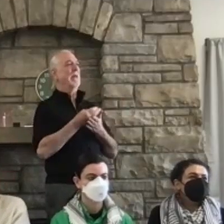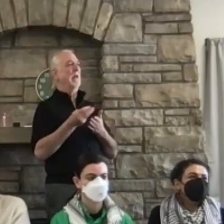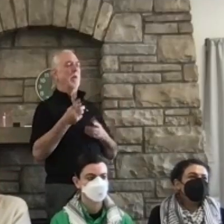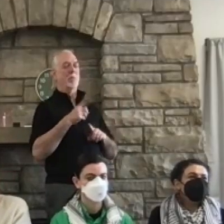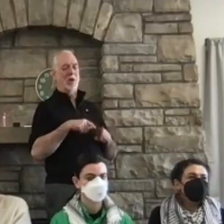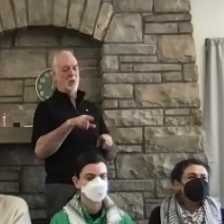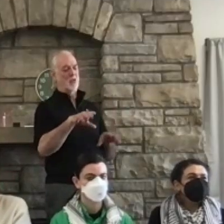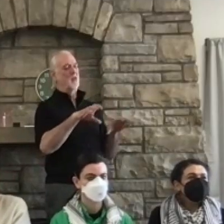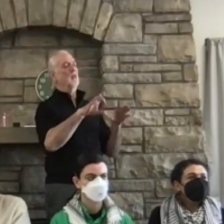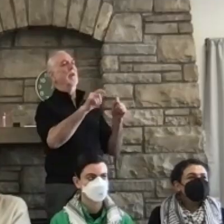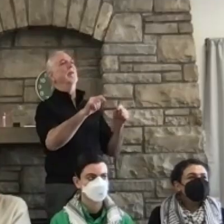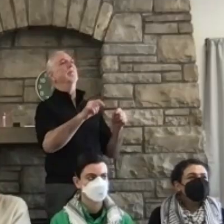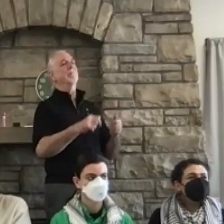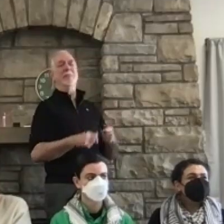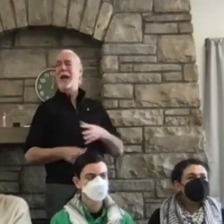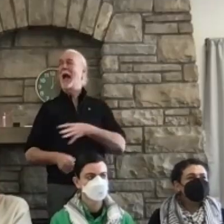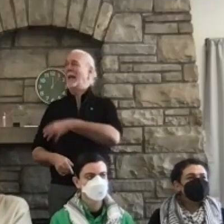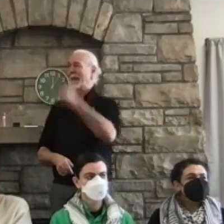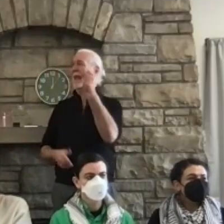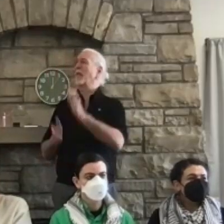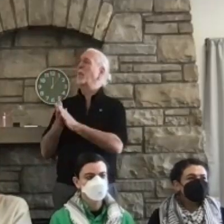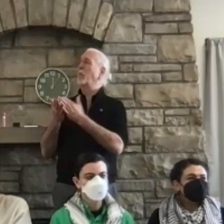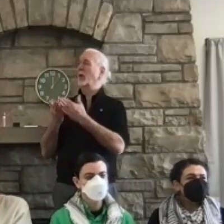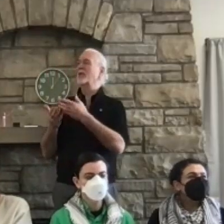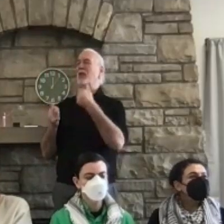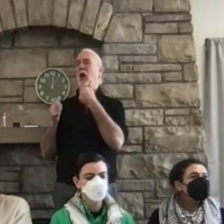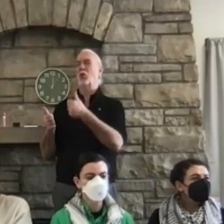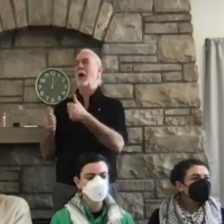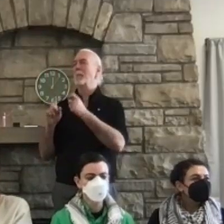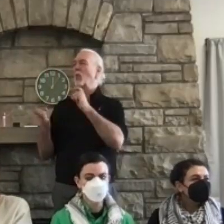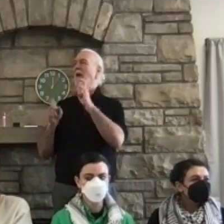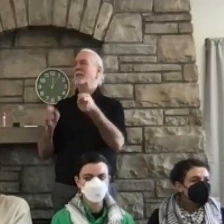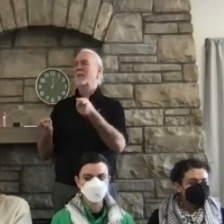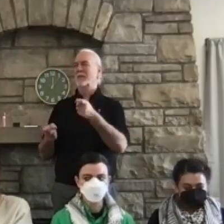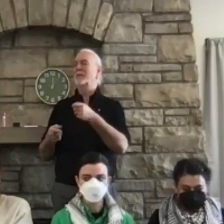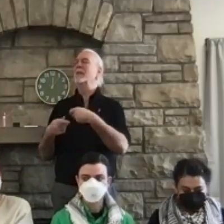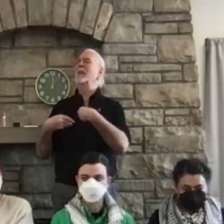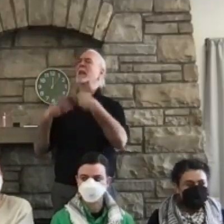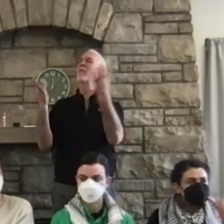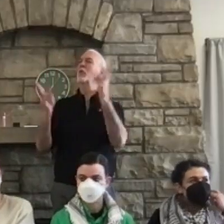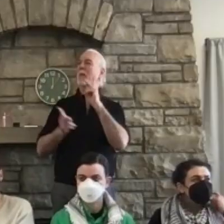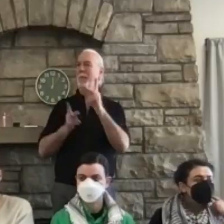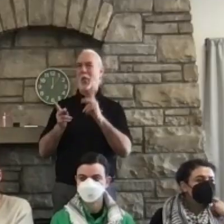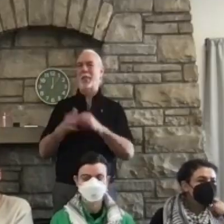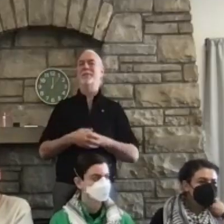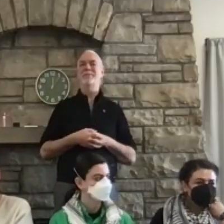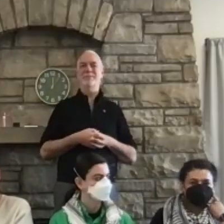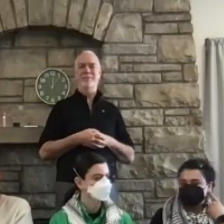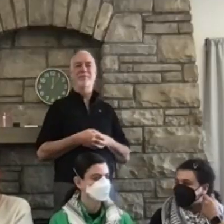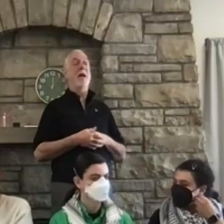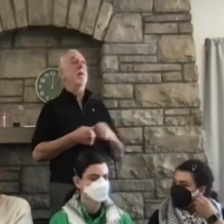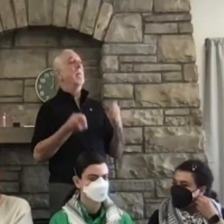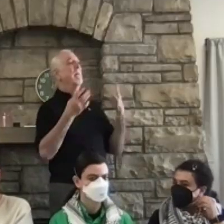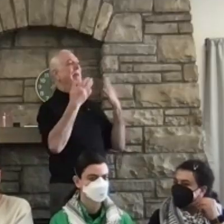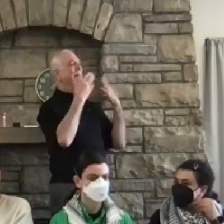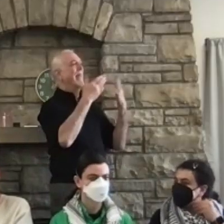you do it and I Big salute books, you. yeah, they Big make books, great big presents, books. they make great gifts. So true. And